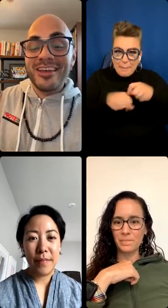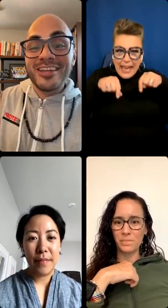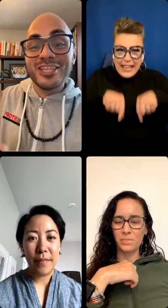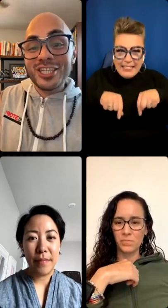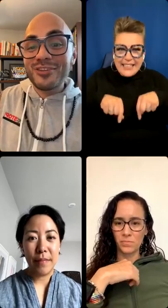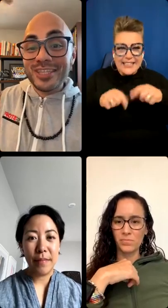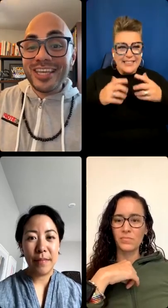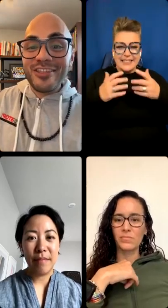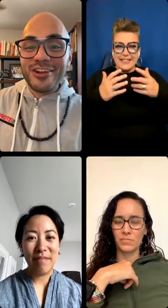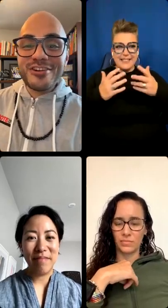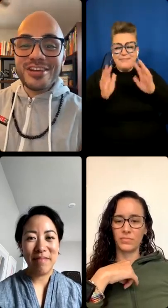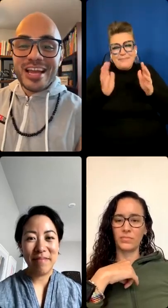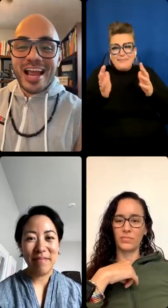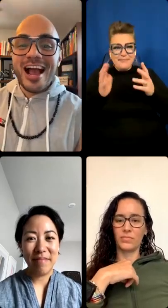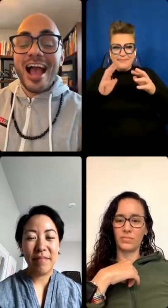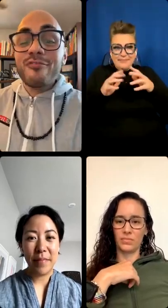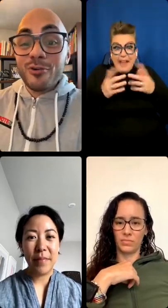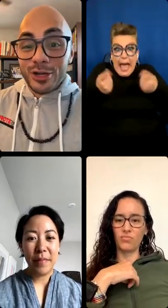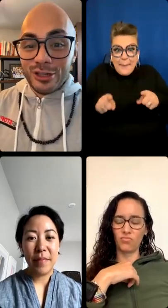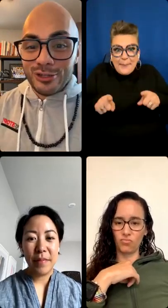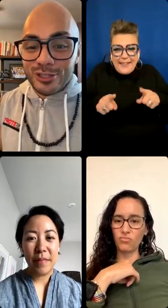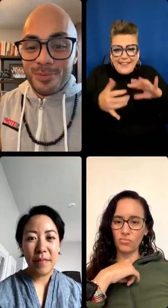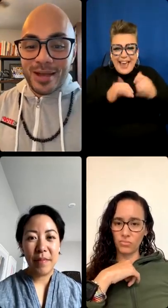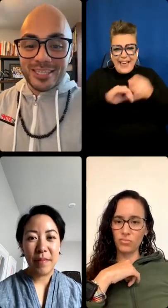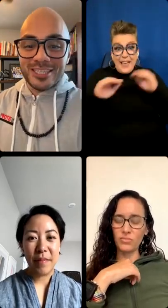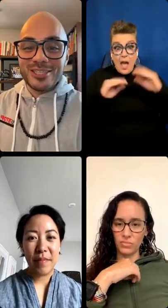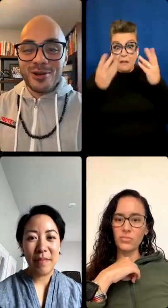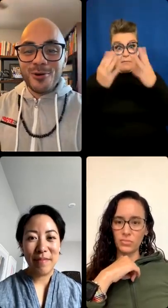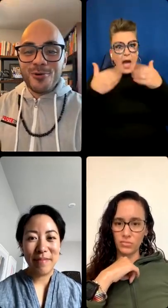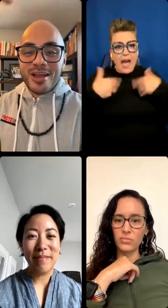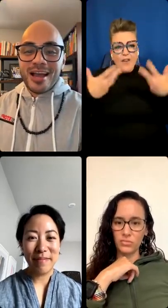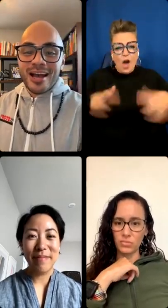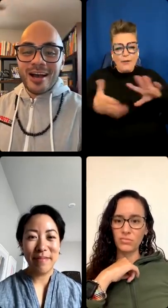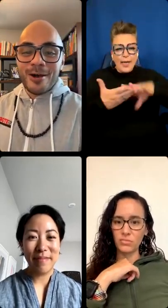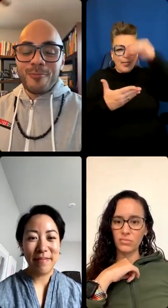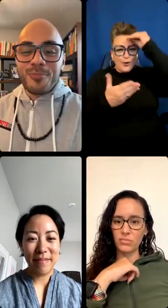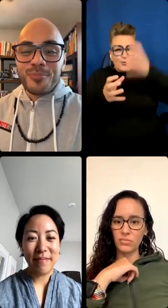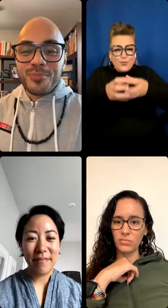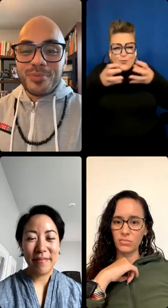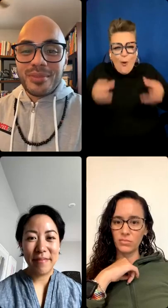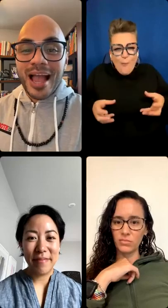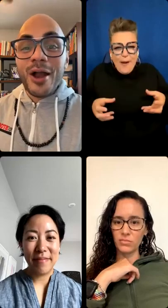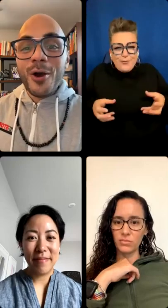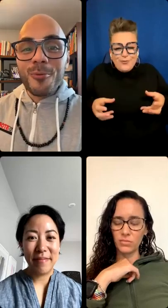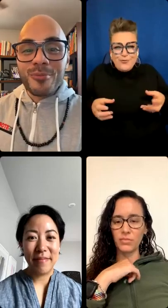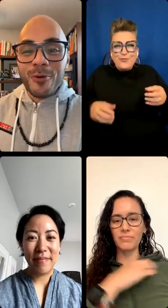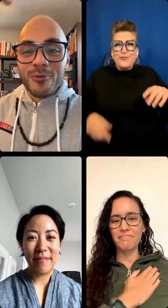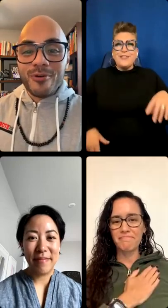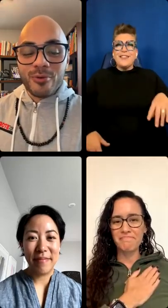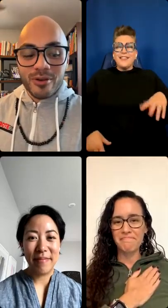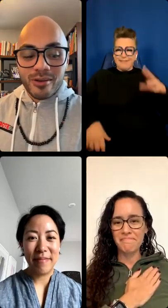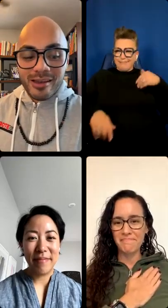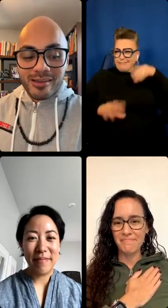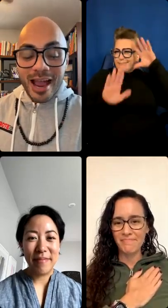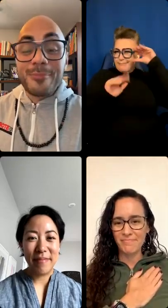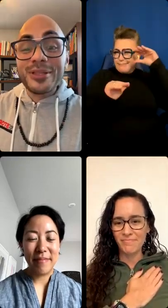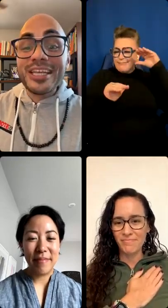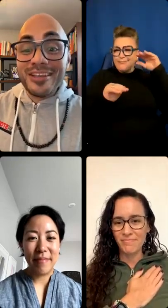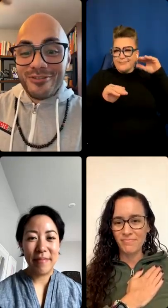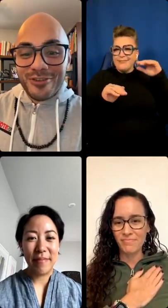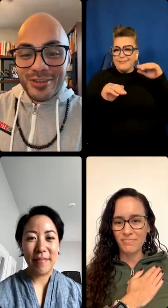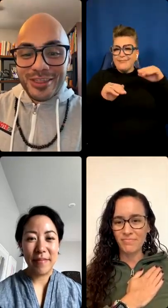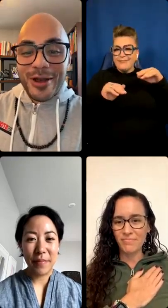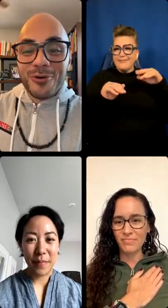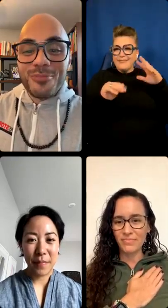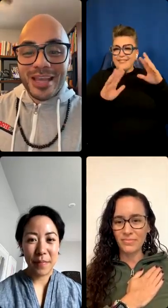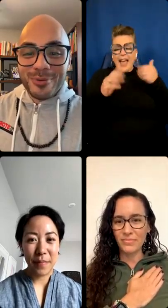put the initiative together. I've already learned so much, and so I hope that I